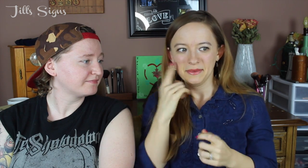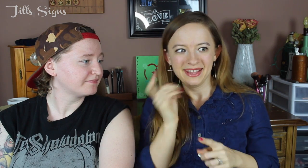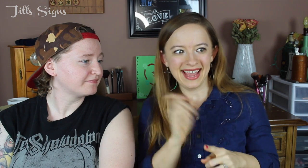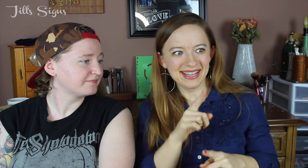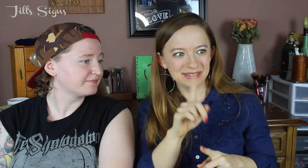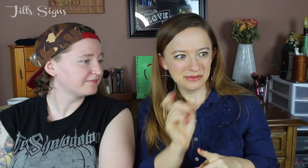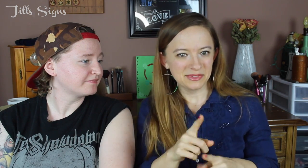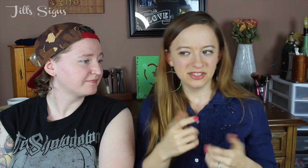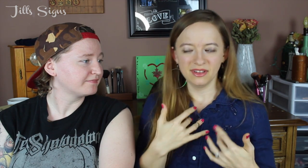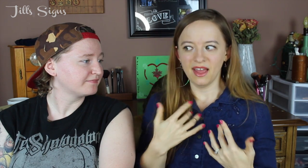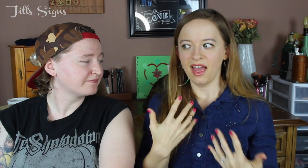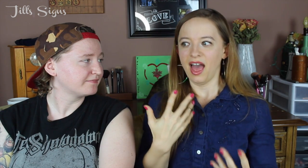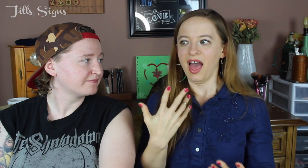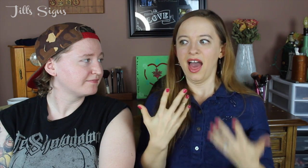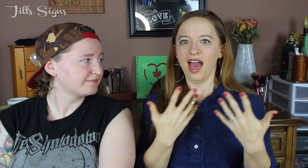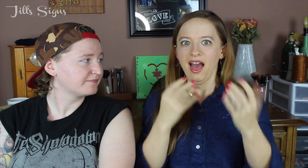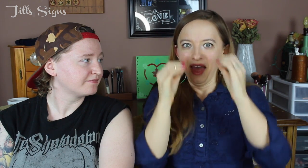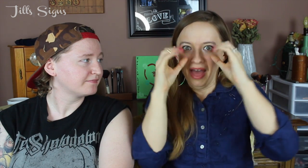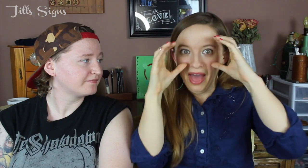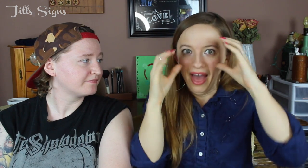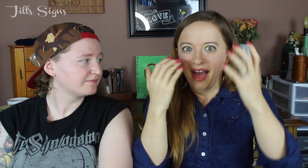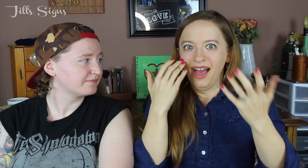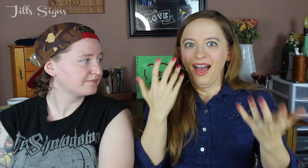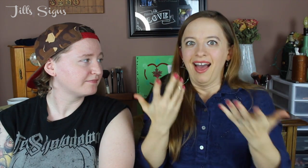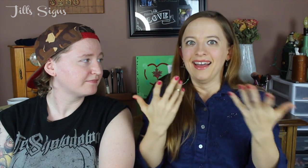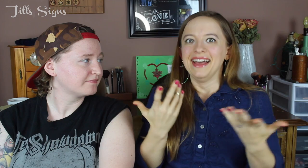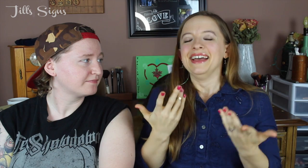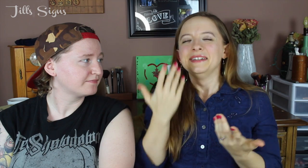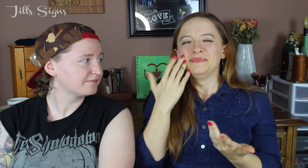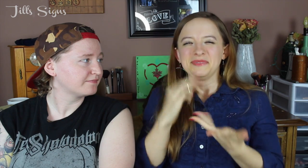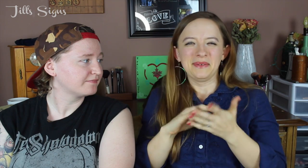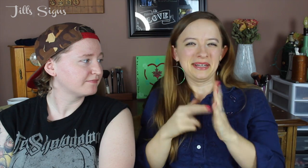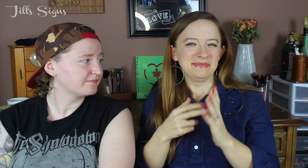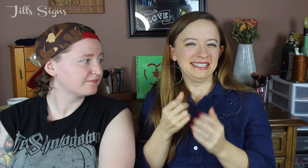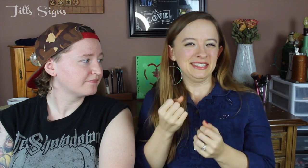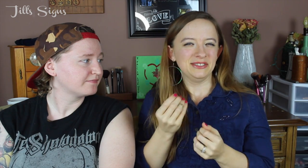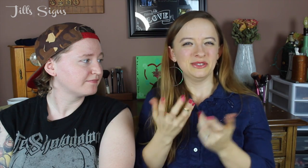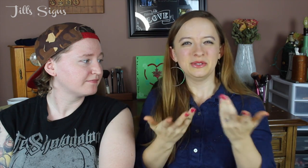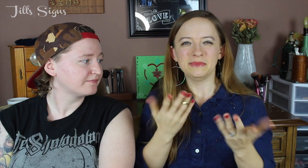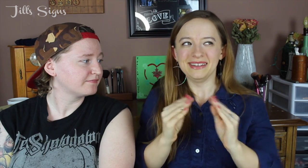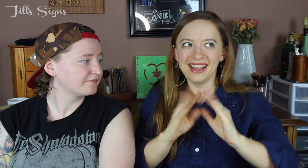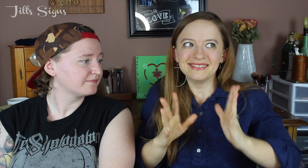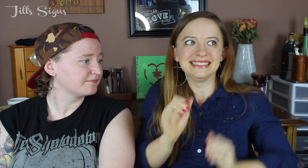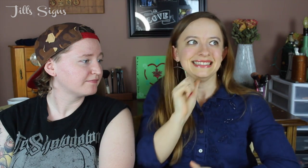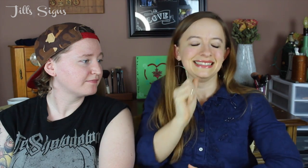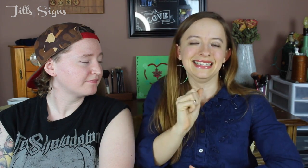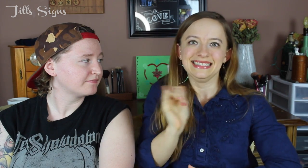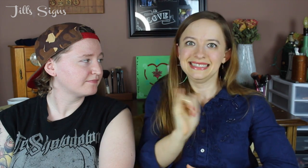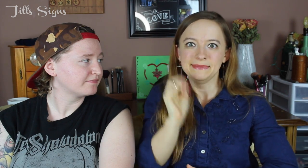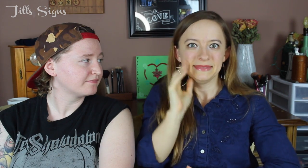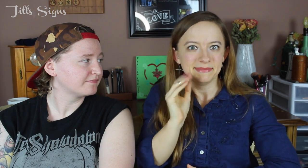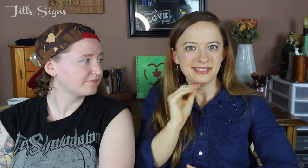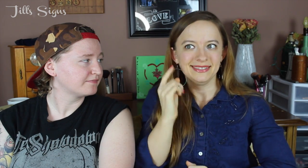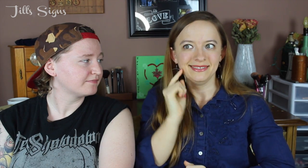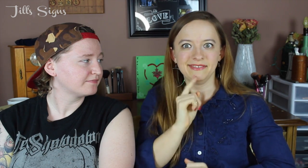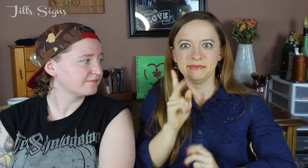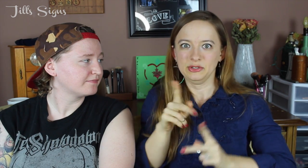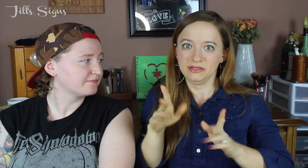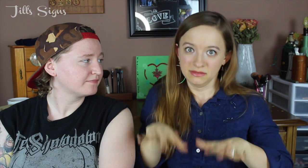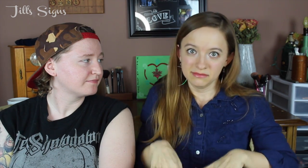feel awkward, and then, that's the question, I'm like a deer in the headlights, you know what I mean? And so obviously it's not the same experience as being